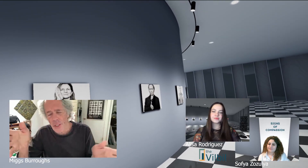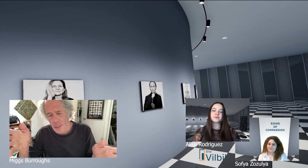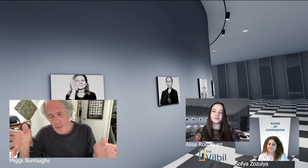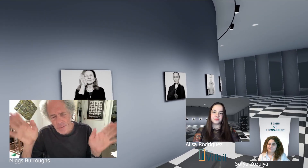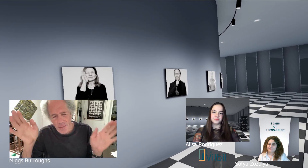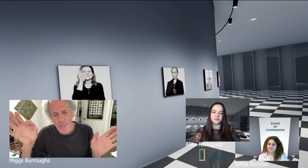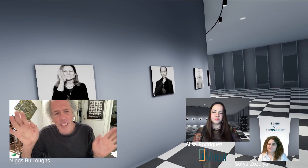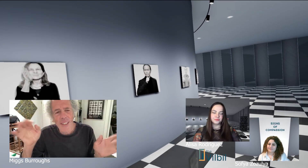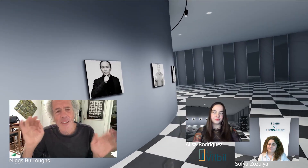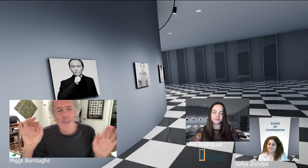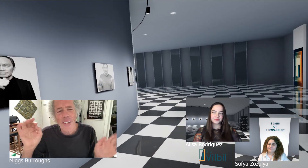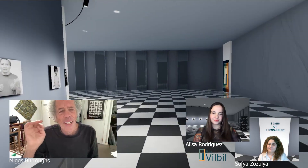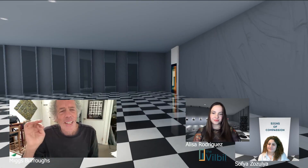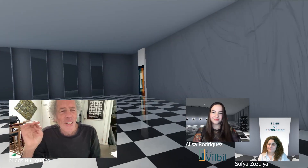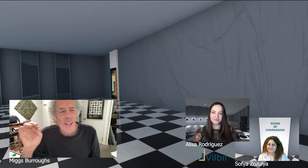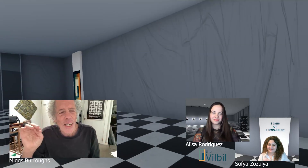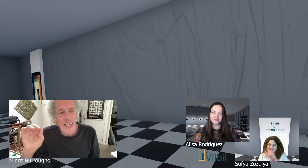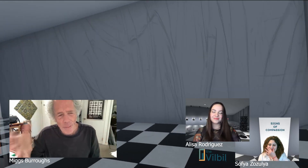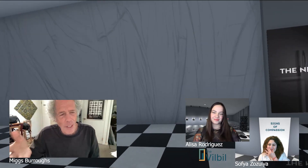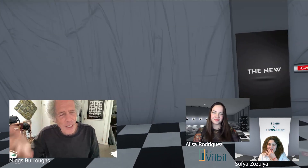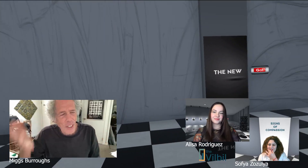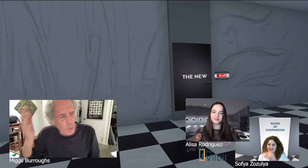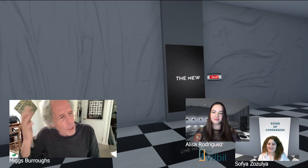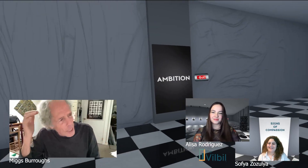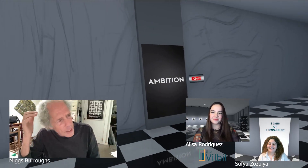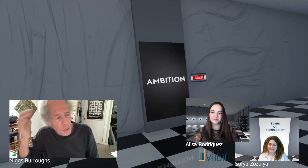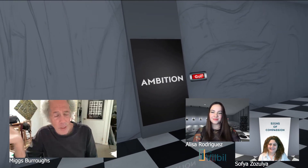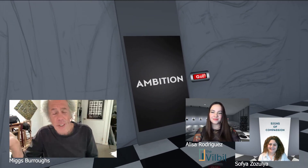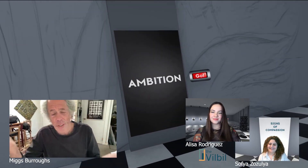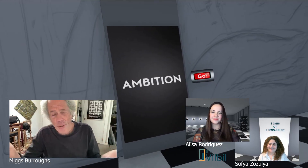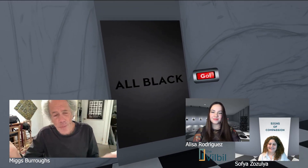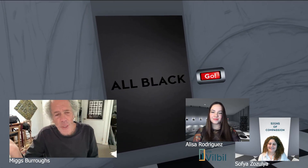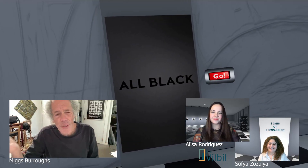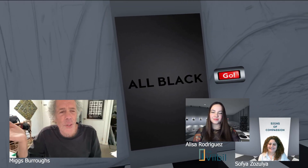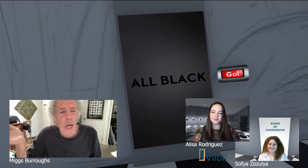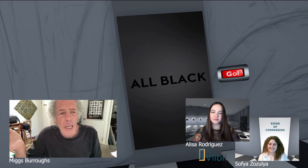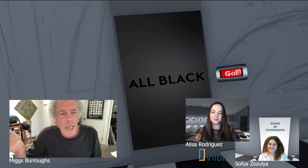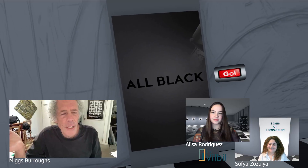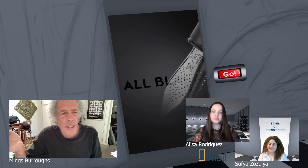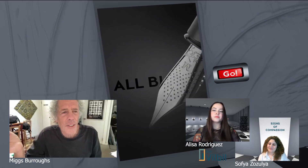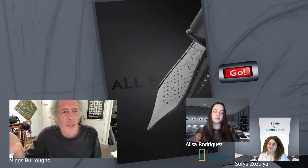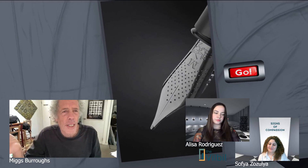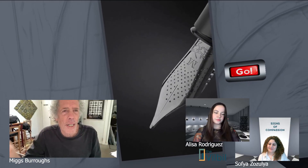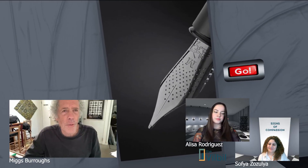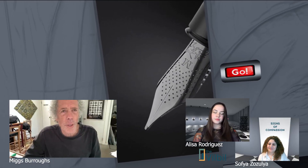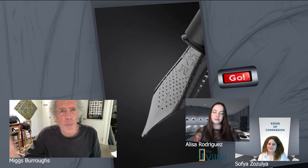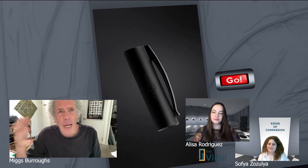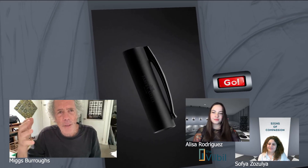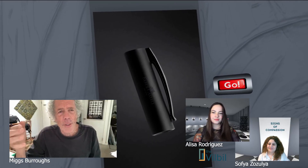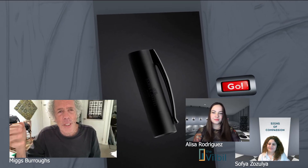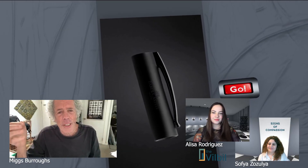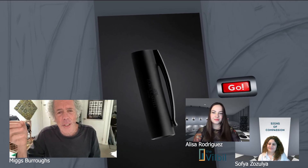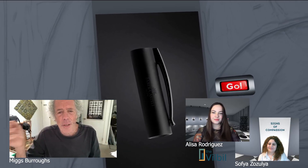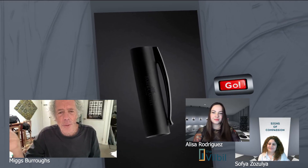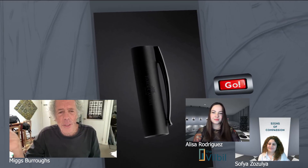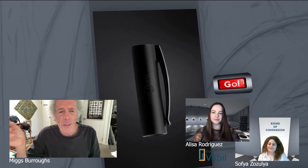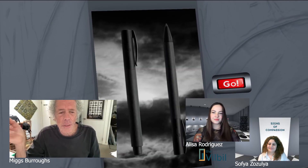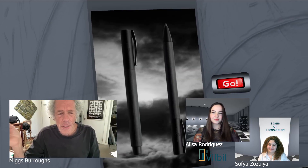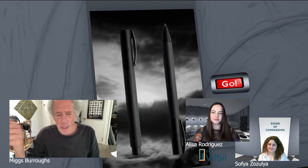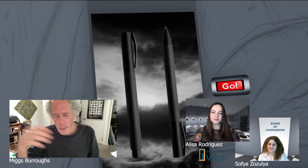pieces. I brought, well, that's how it started, 30 pieces. And so I kind of worked backwards, and I